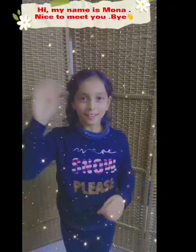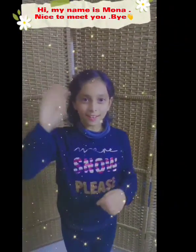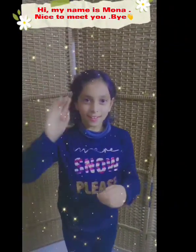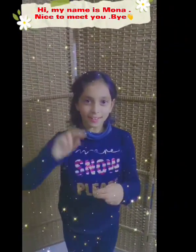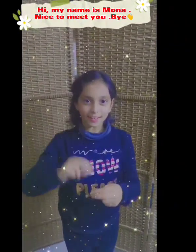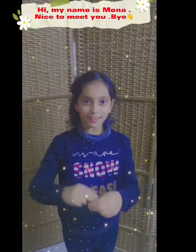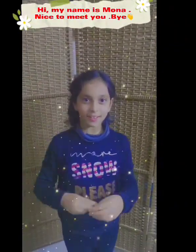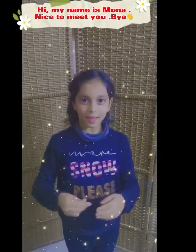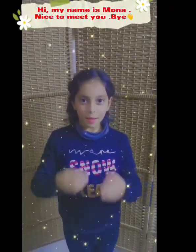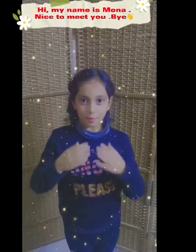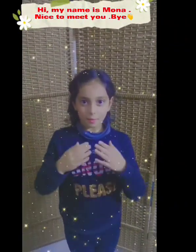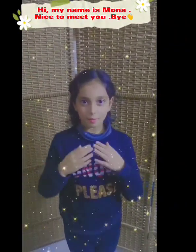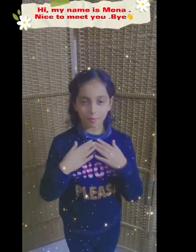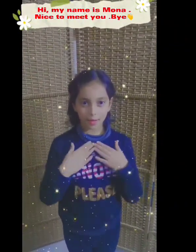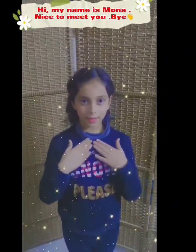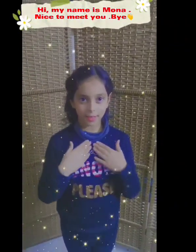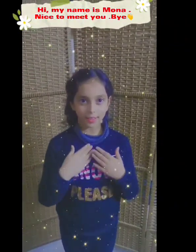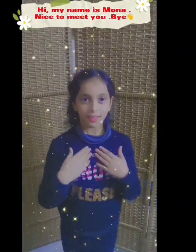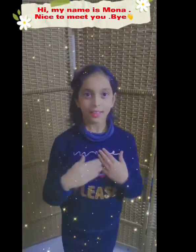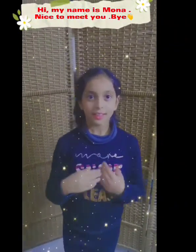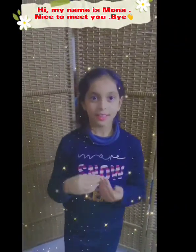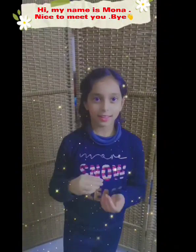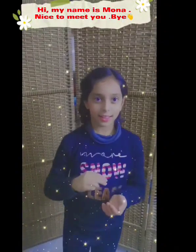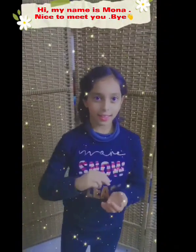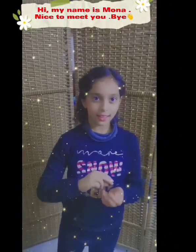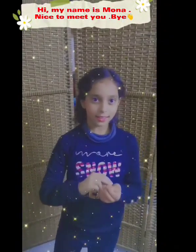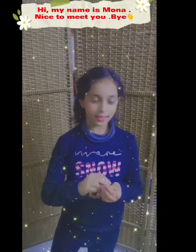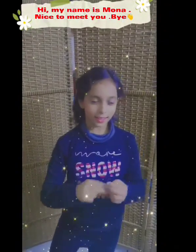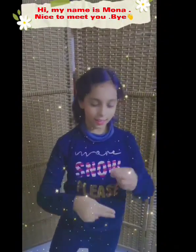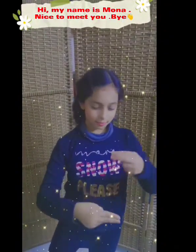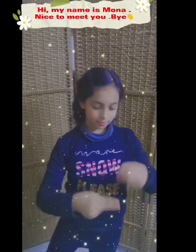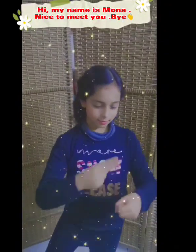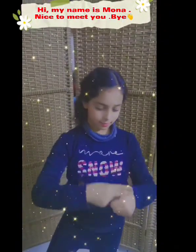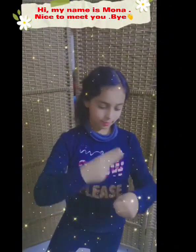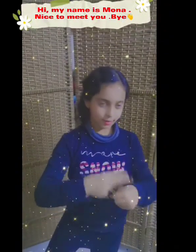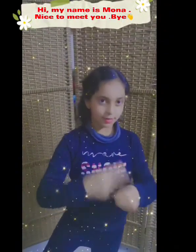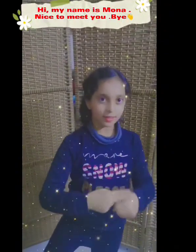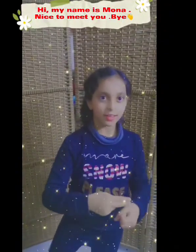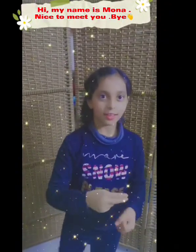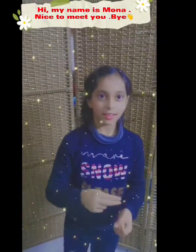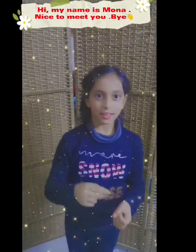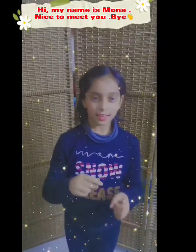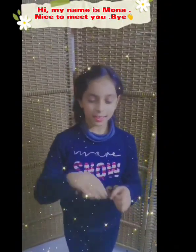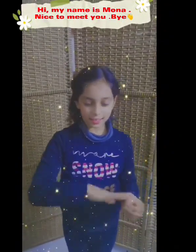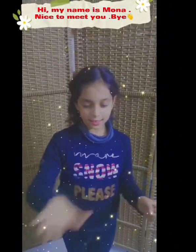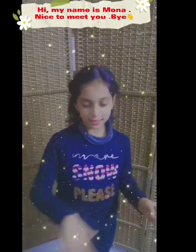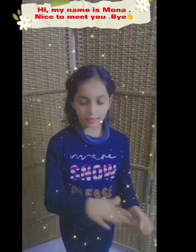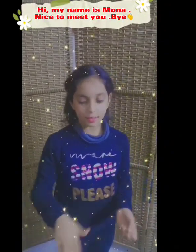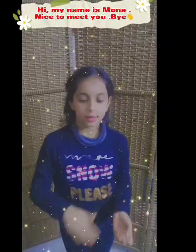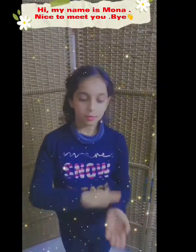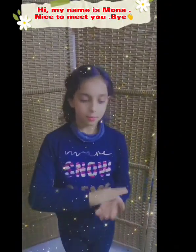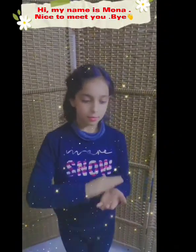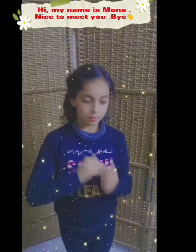Hi, my name is